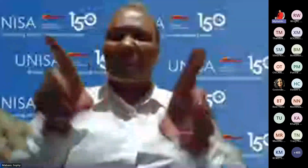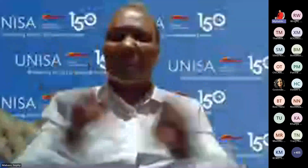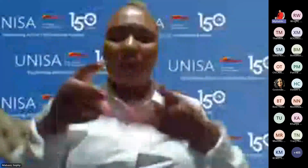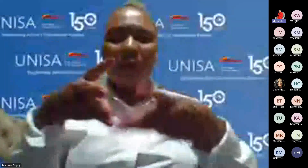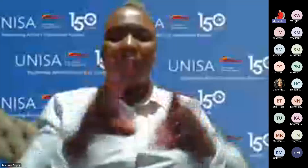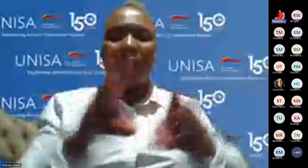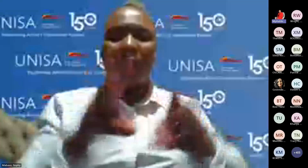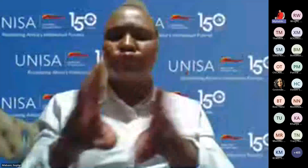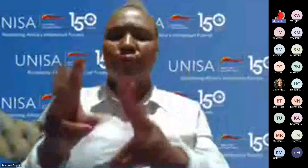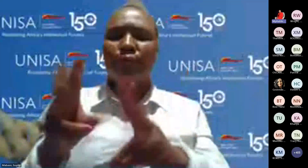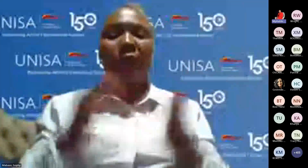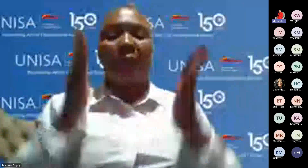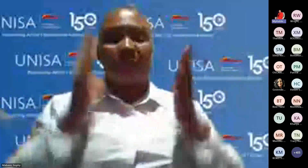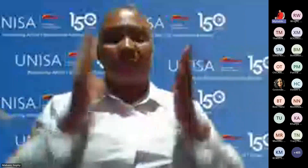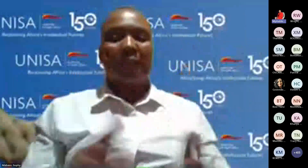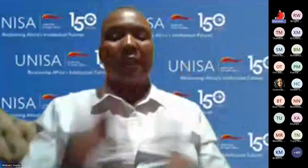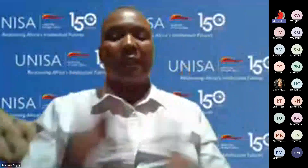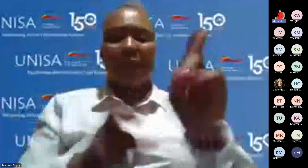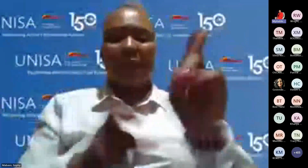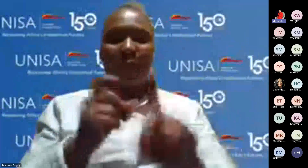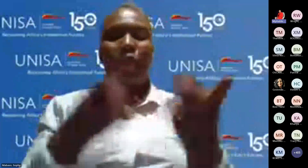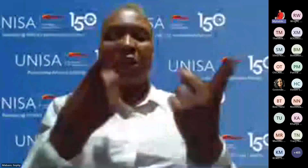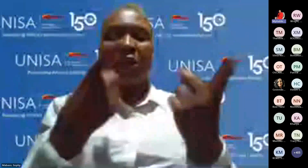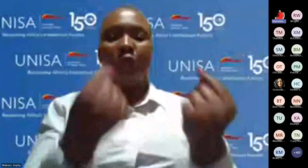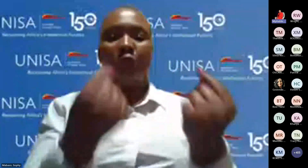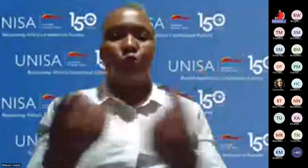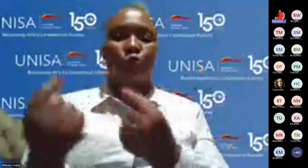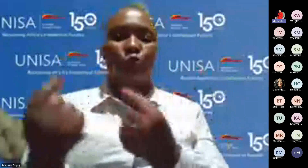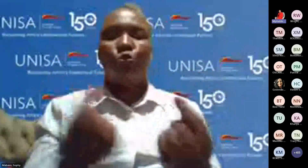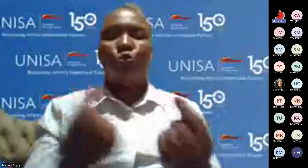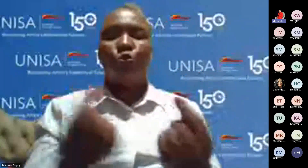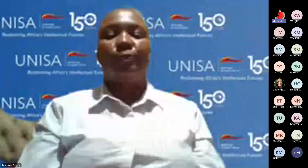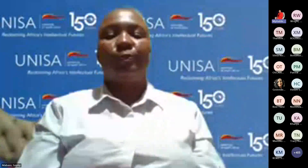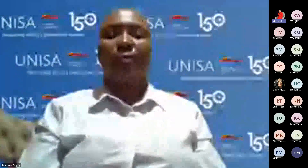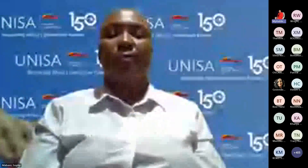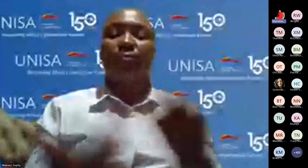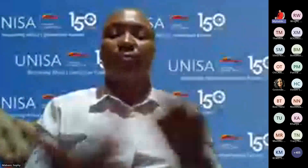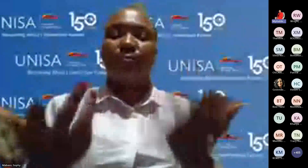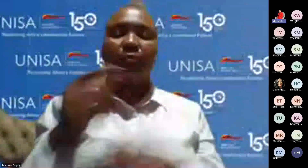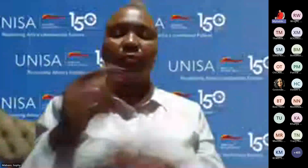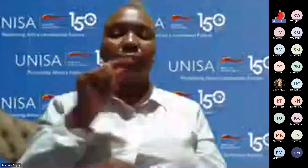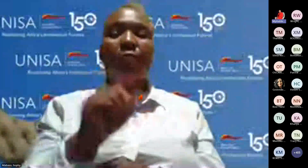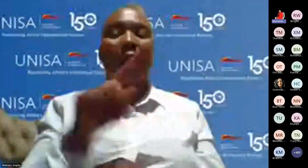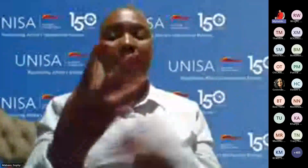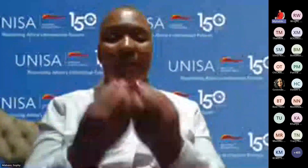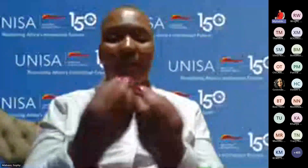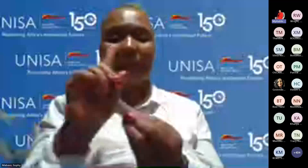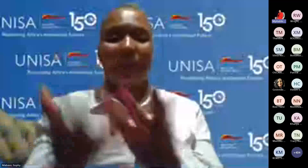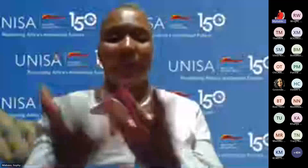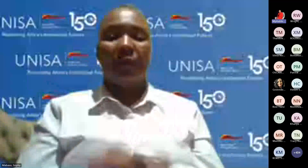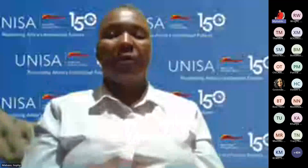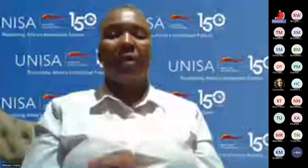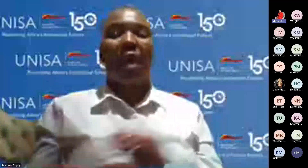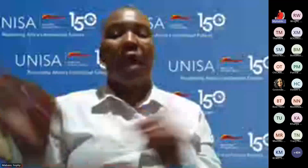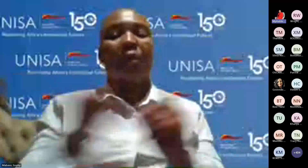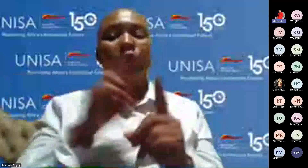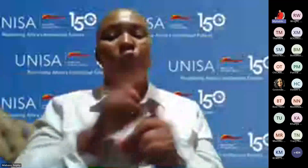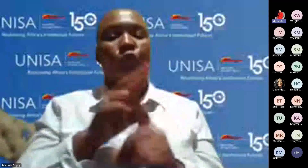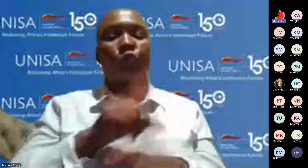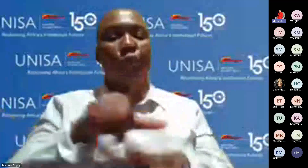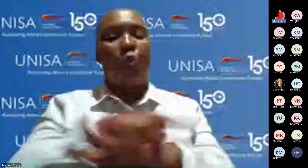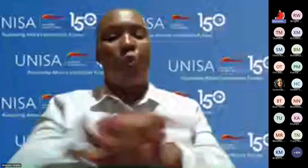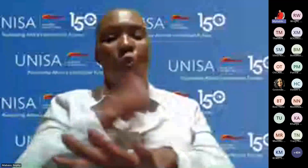the physical person Invigilator will do. And another thing, I saw this long message